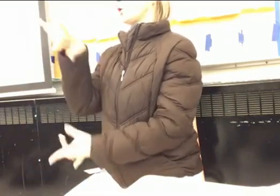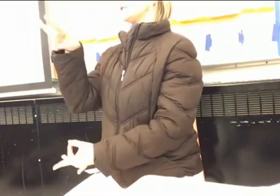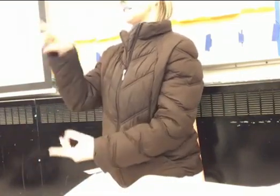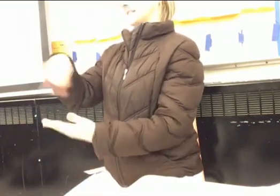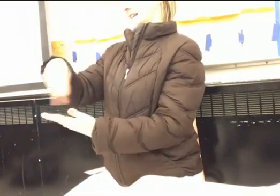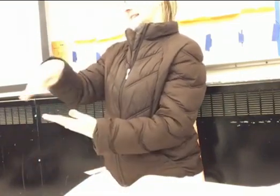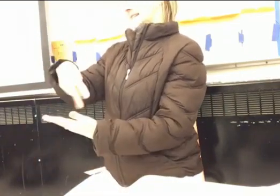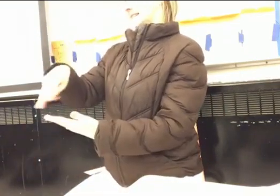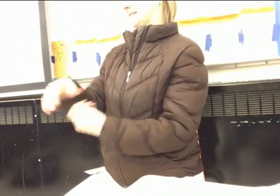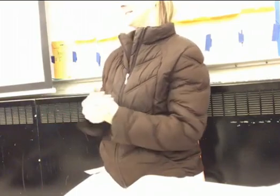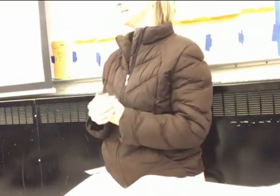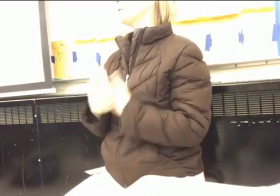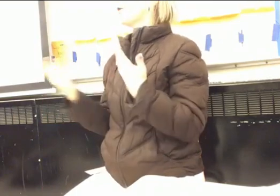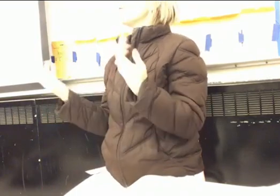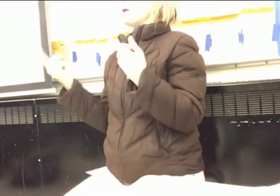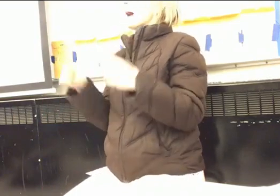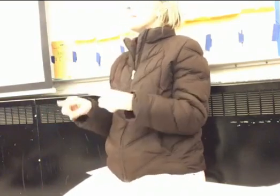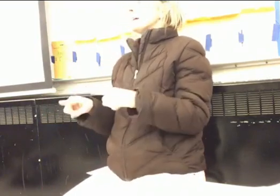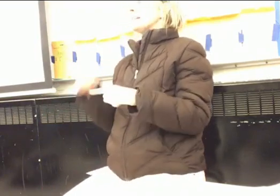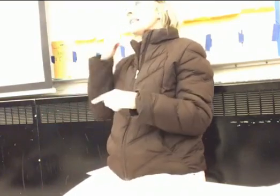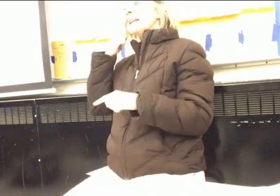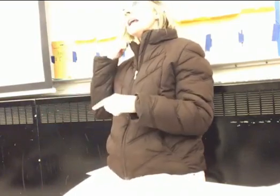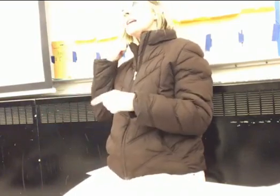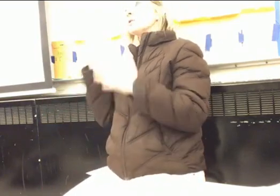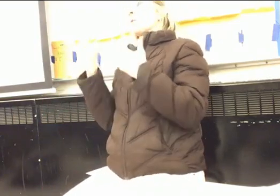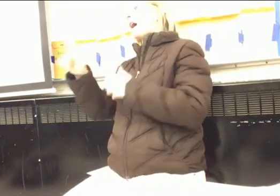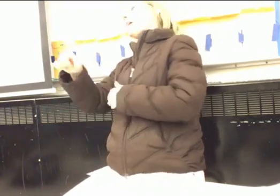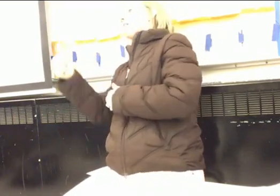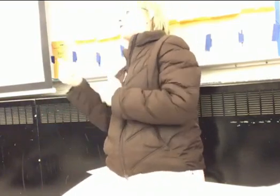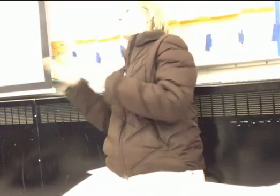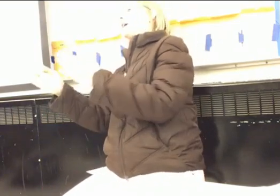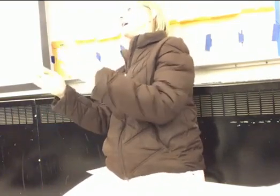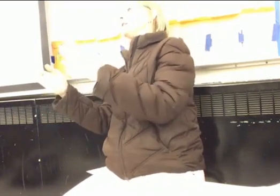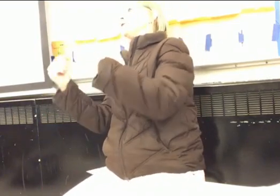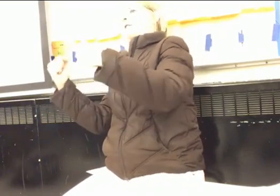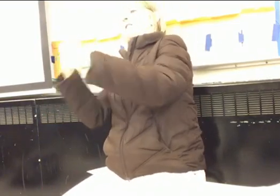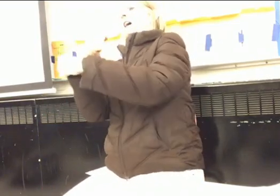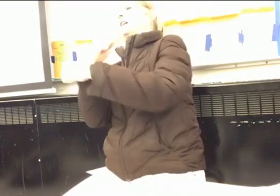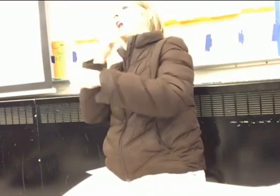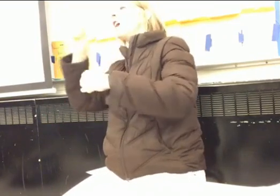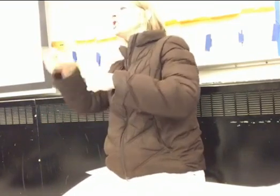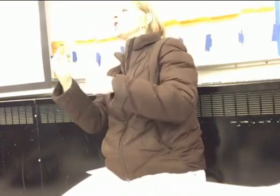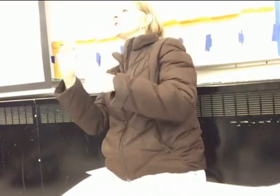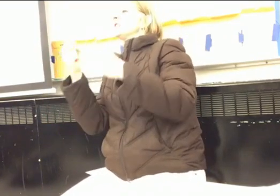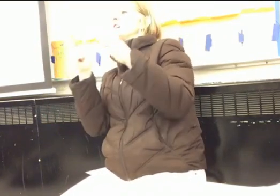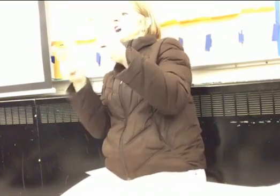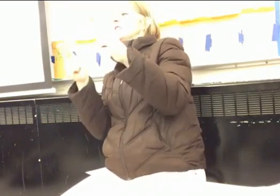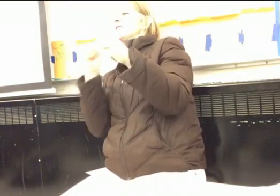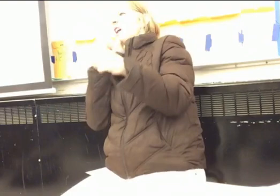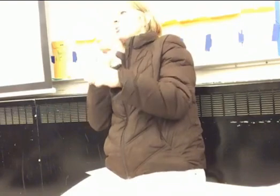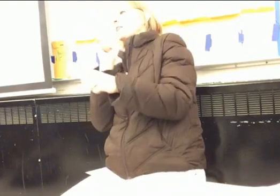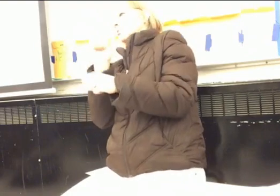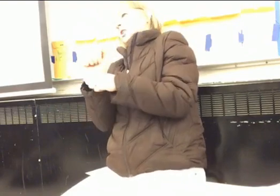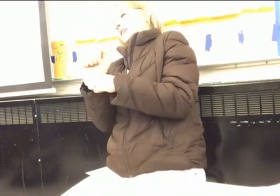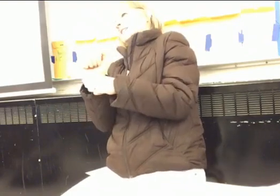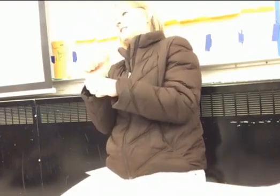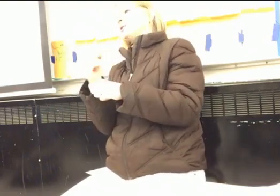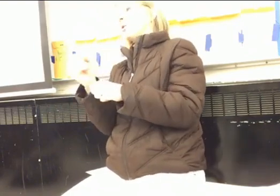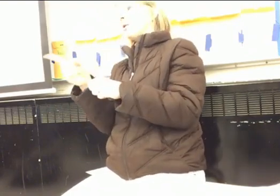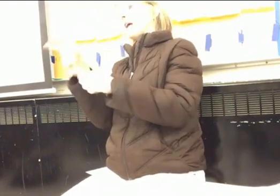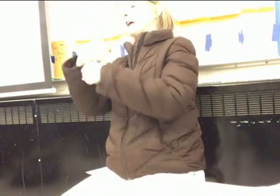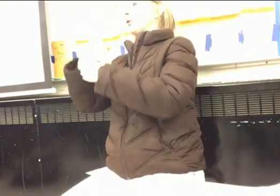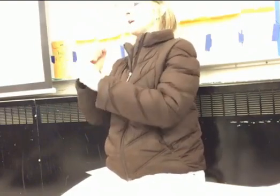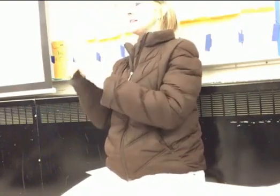Okay? Now what happens is that the natives want another way to be able to fight back, not just with guns, because it's not working. And they create what is known